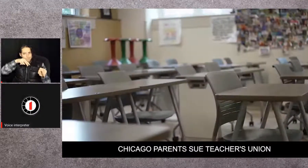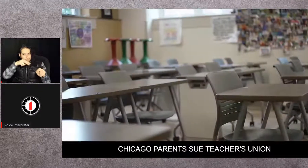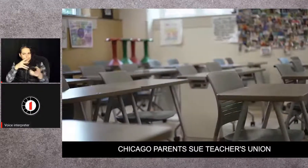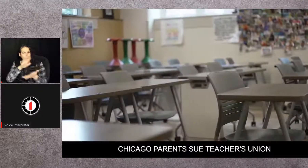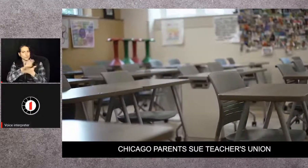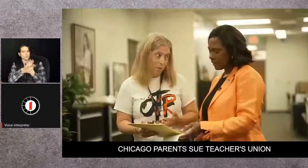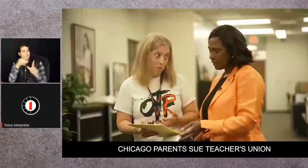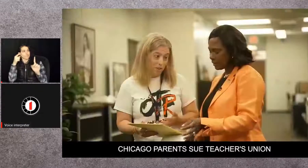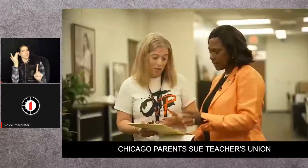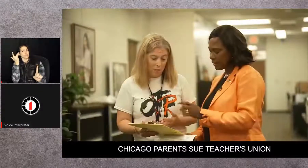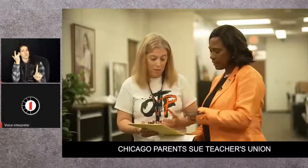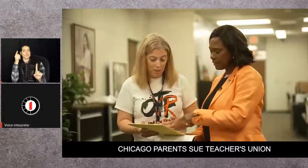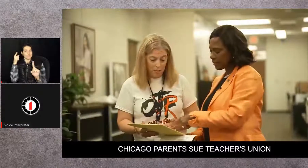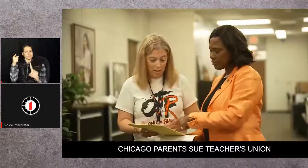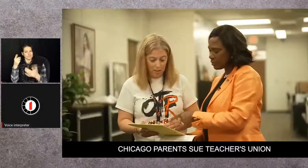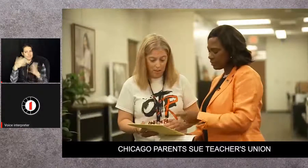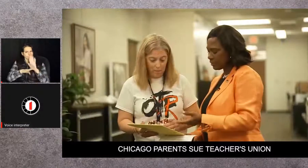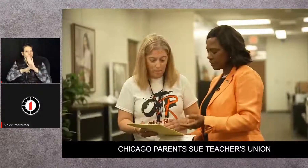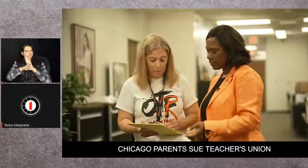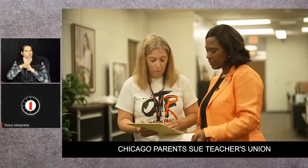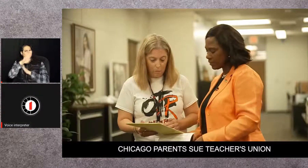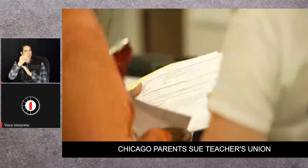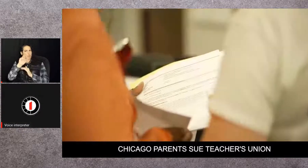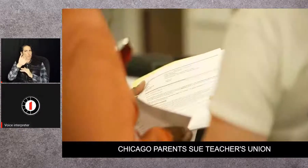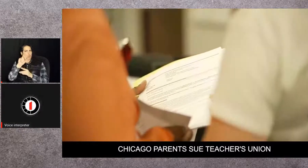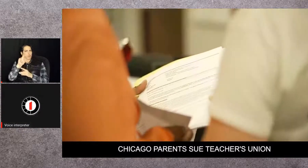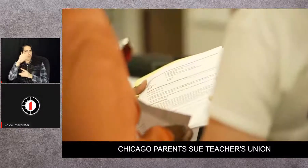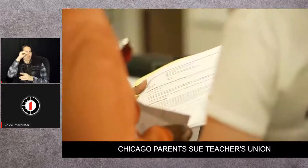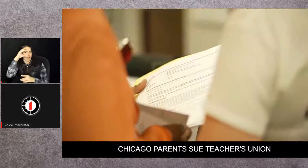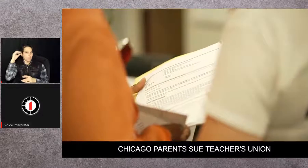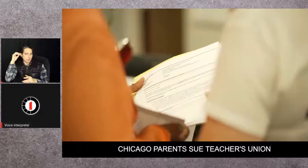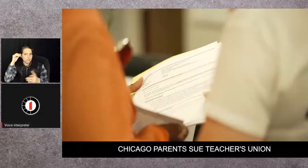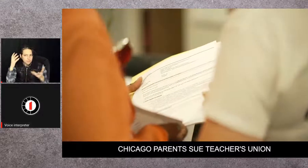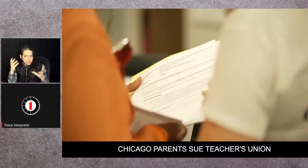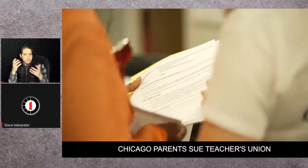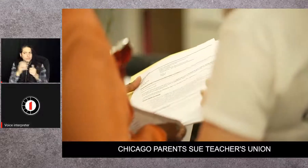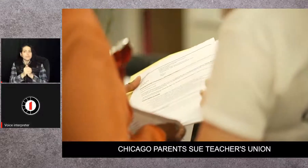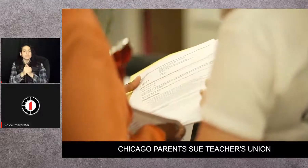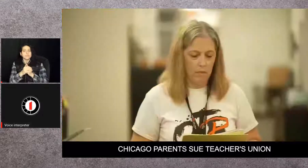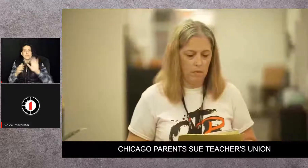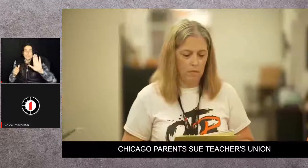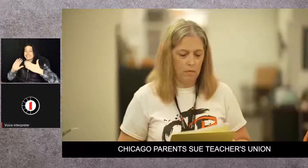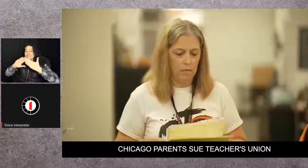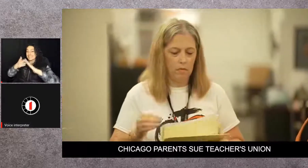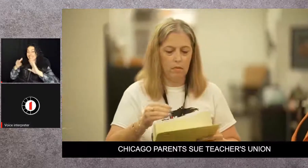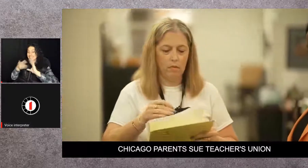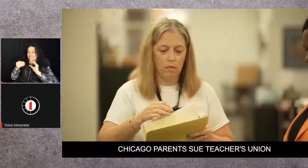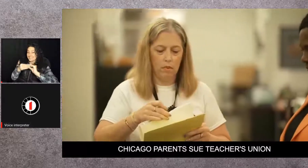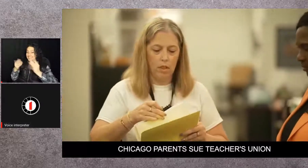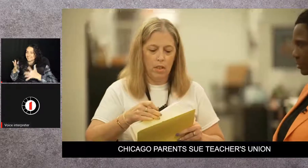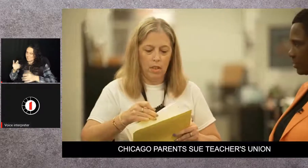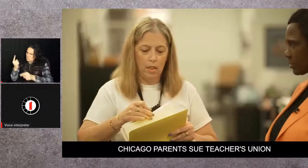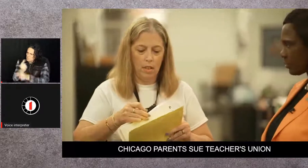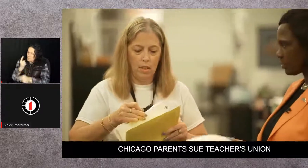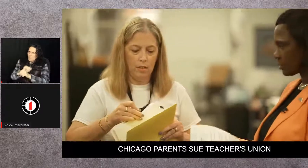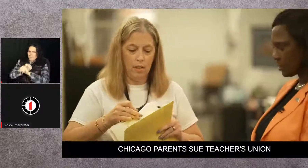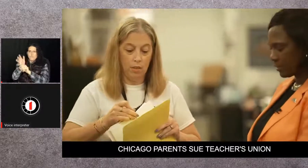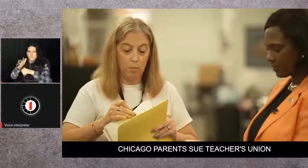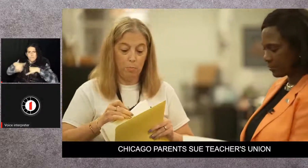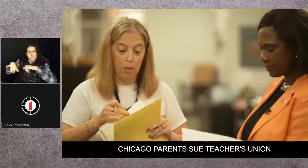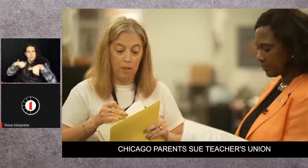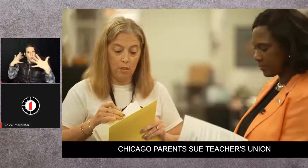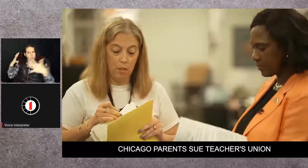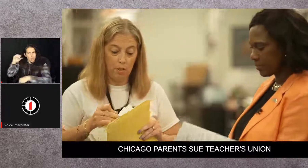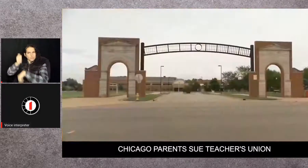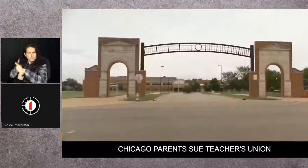teachers want additional safety measures in school due to rising Omicron cases. But the